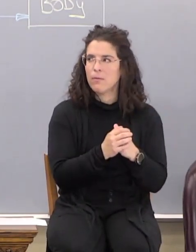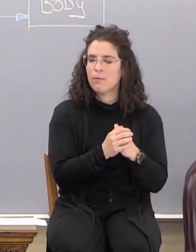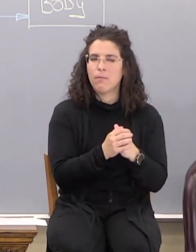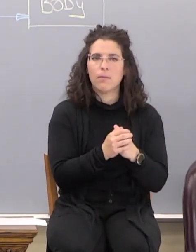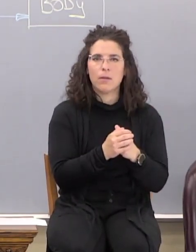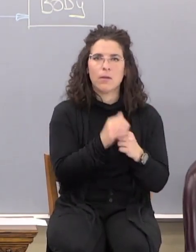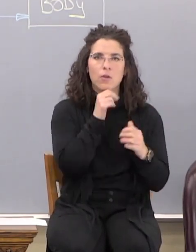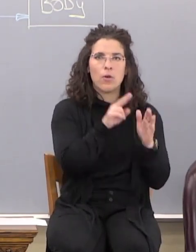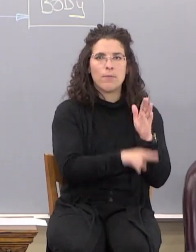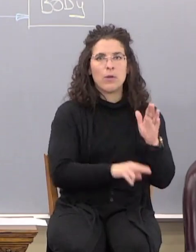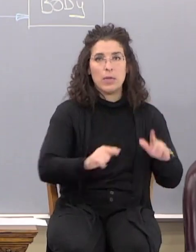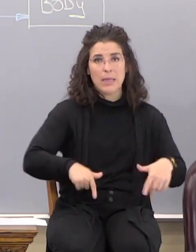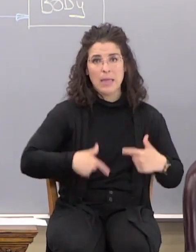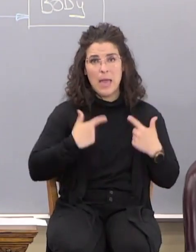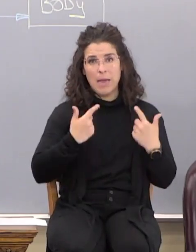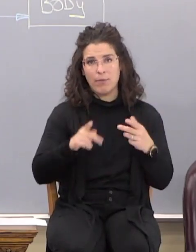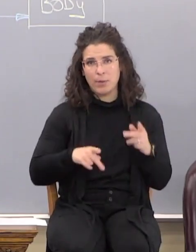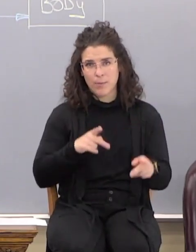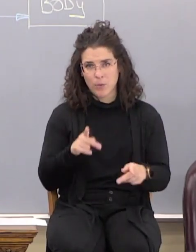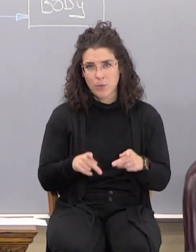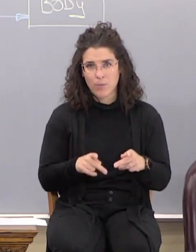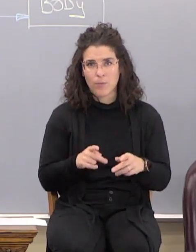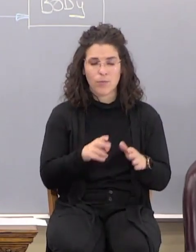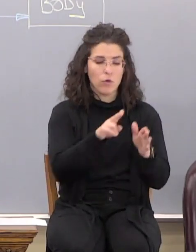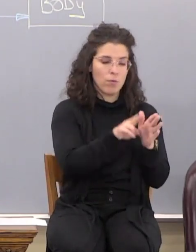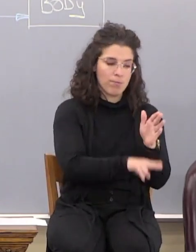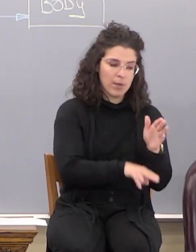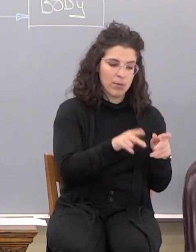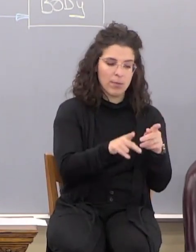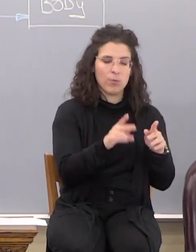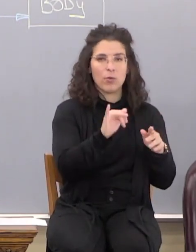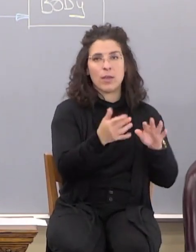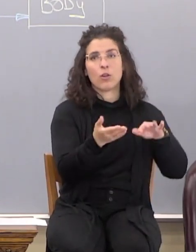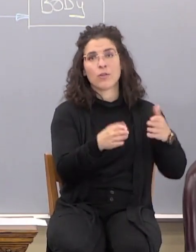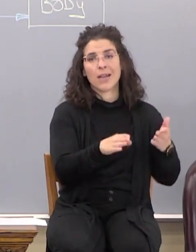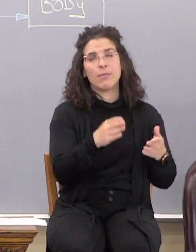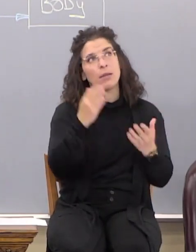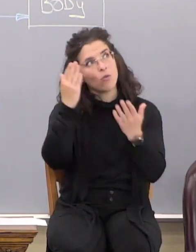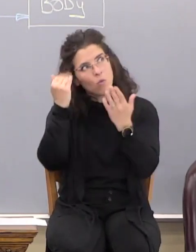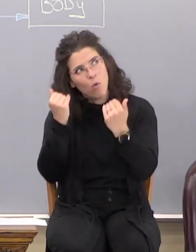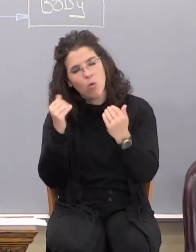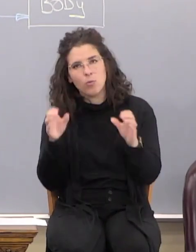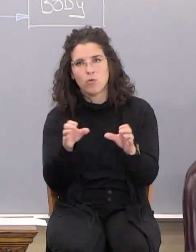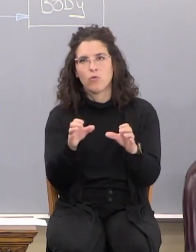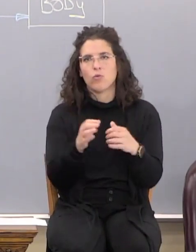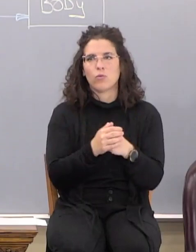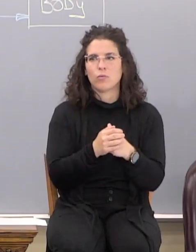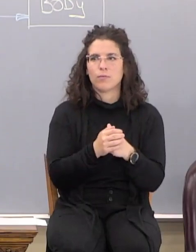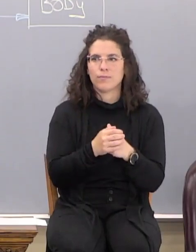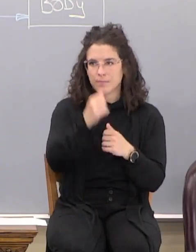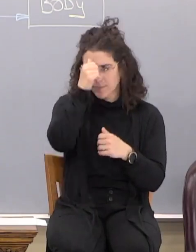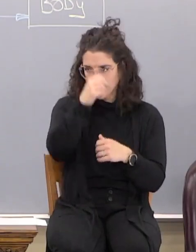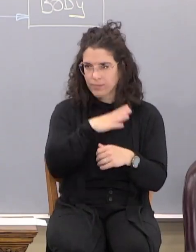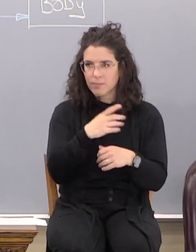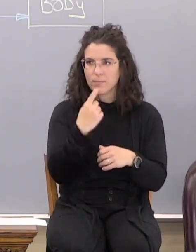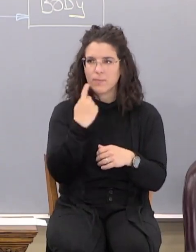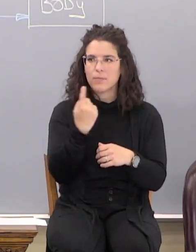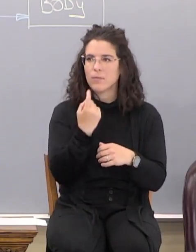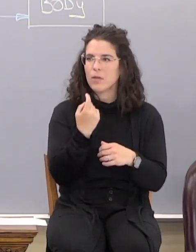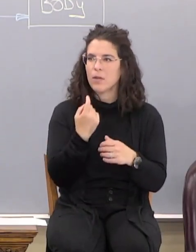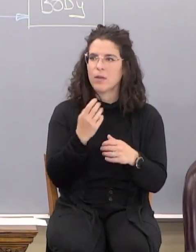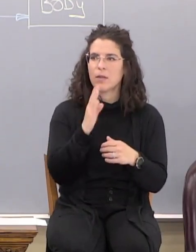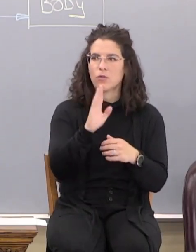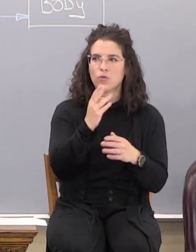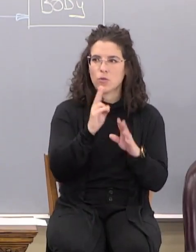you don't bury live people. You bury people that are dead. At least you hope you do. You know, the guy says, somebody says, well, at